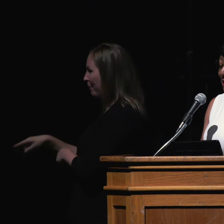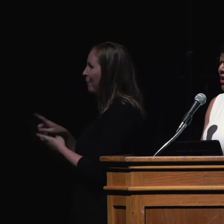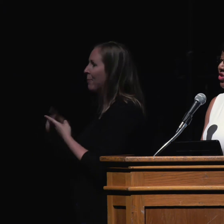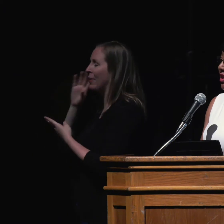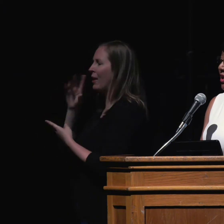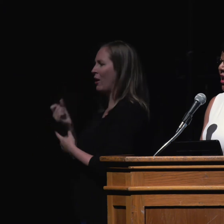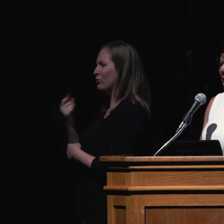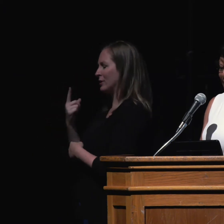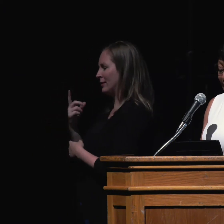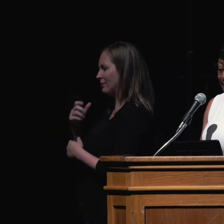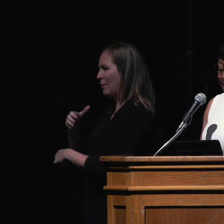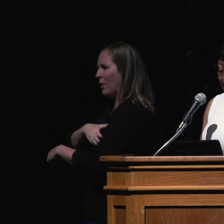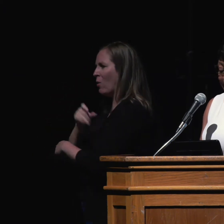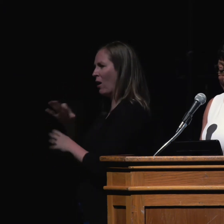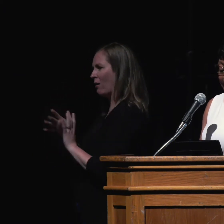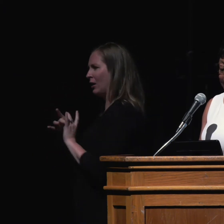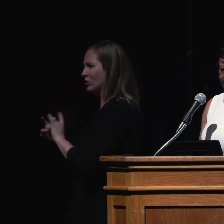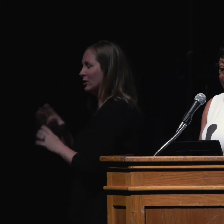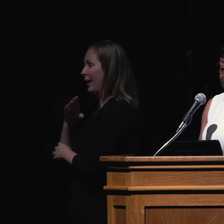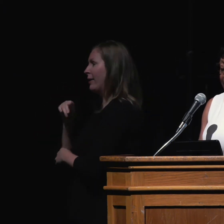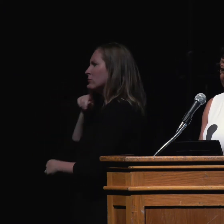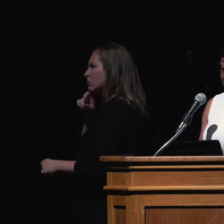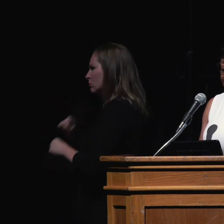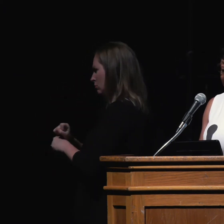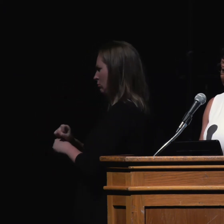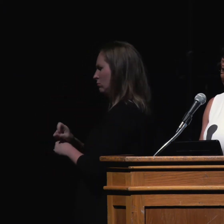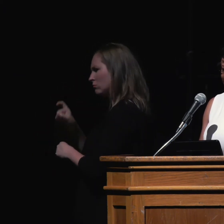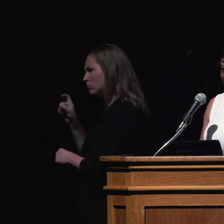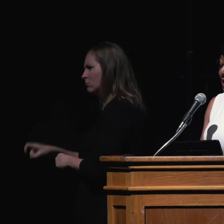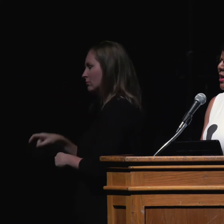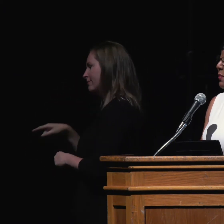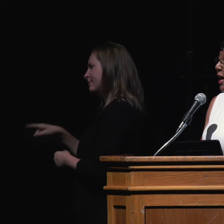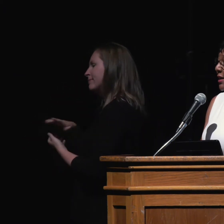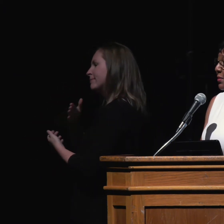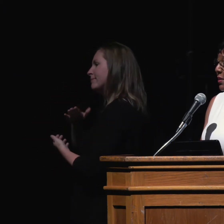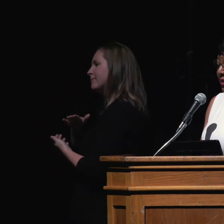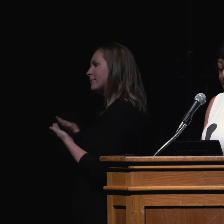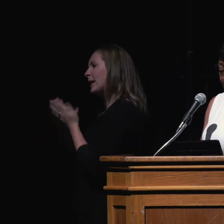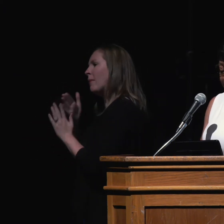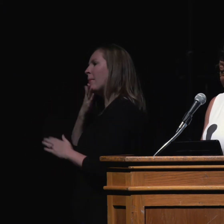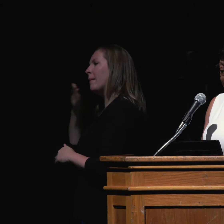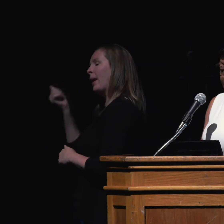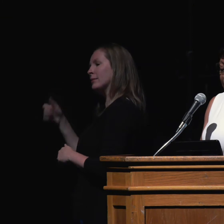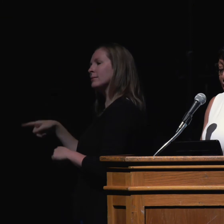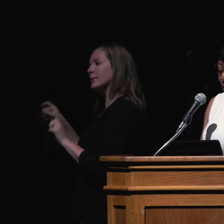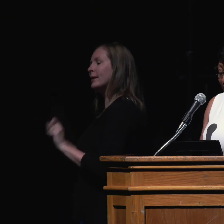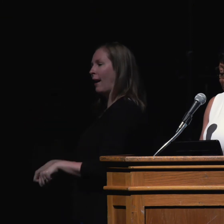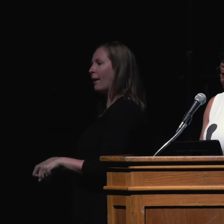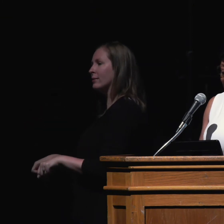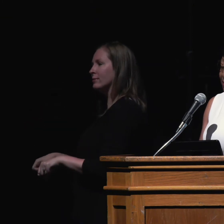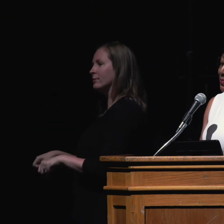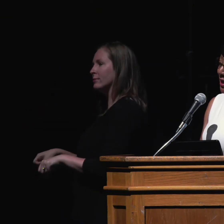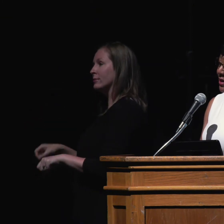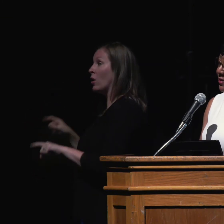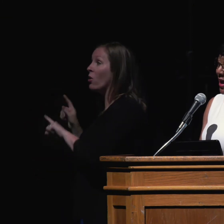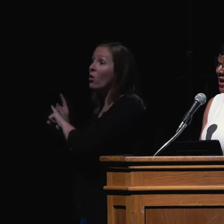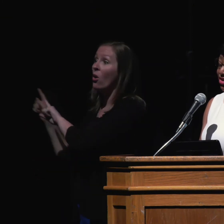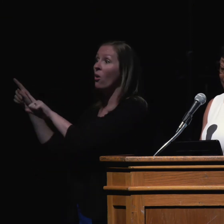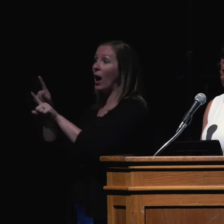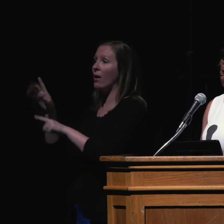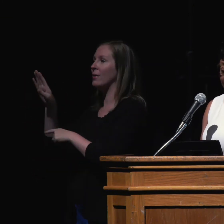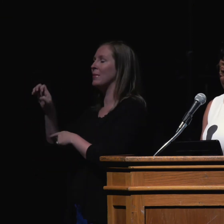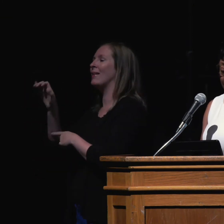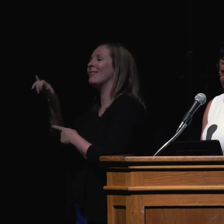power of connection, and insists that they become the best that they can possibly be. Go out and be